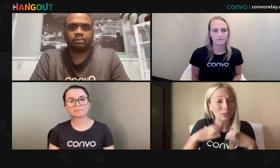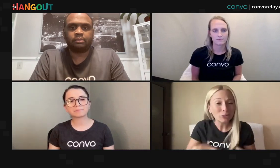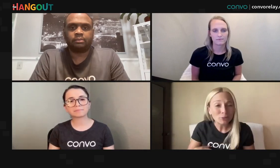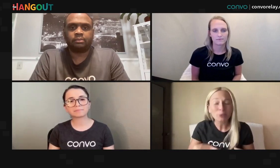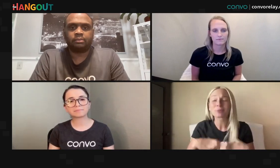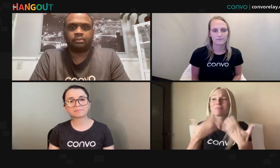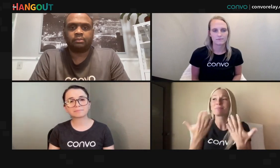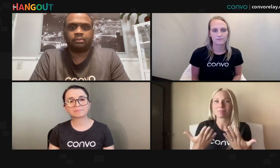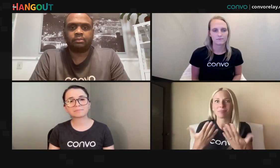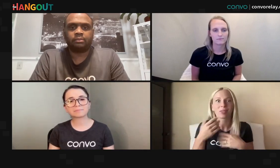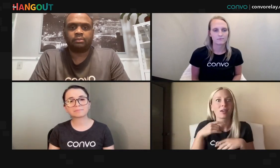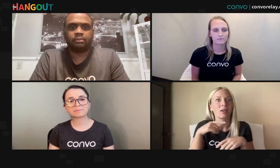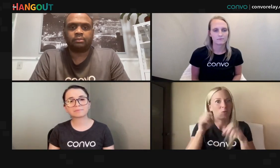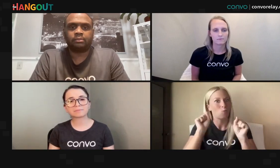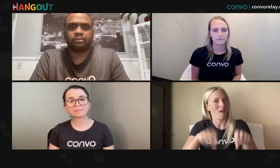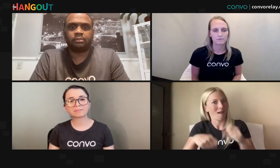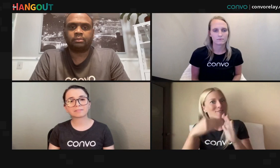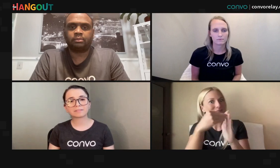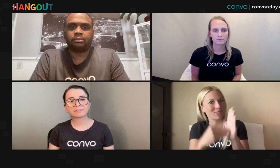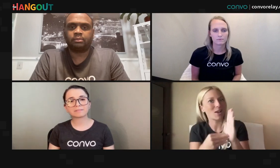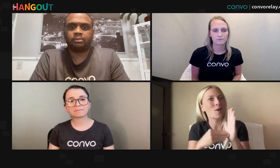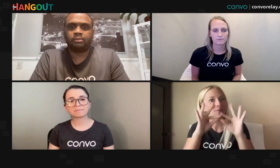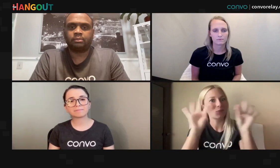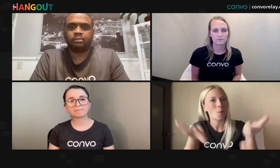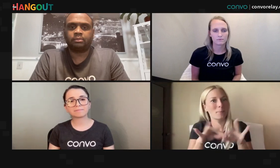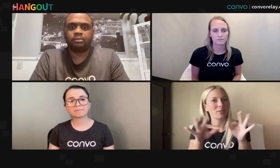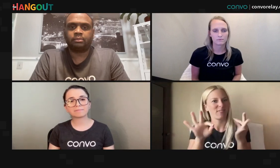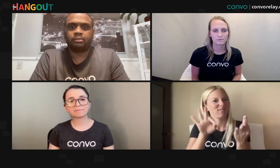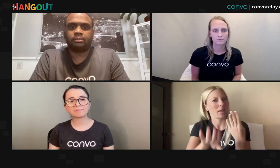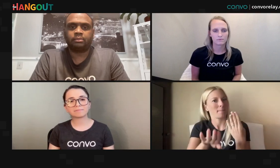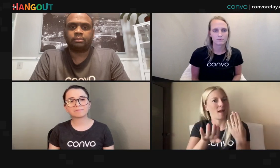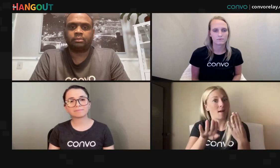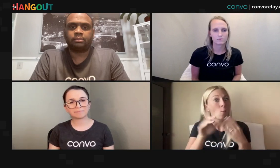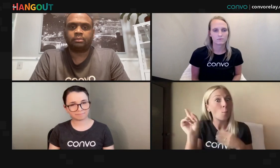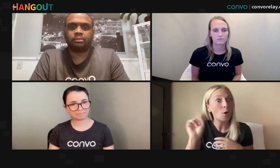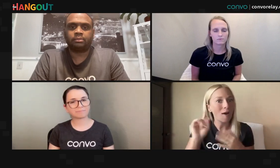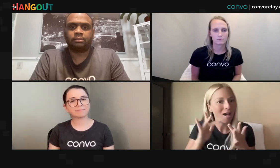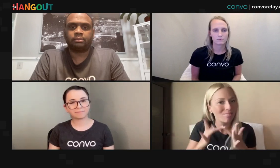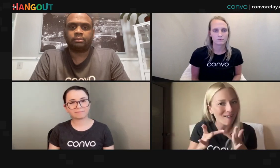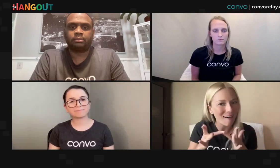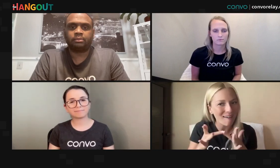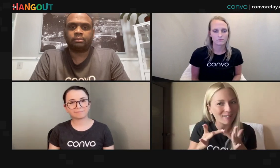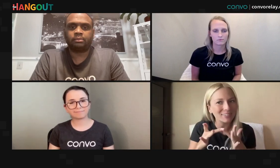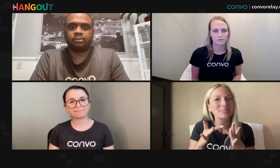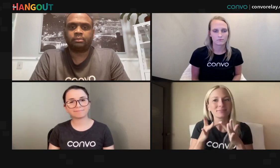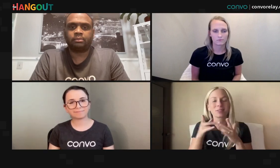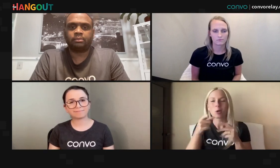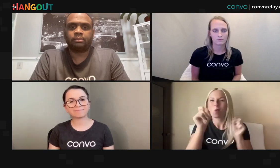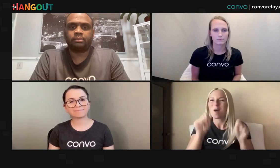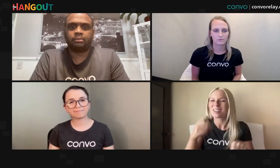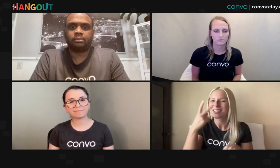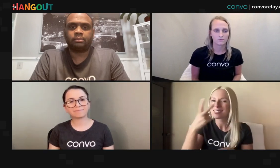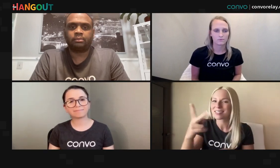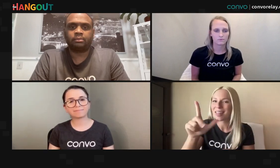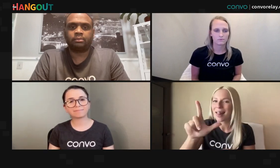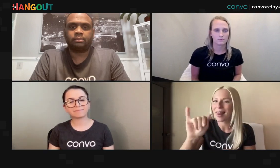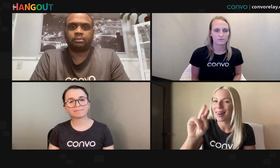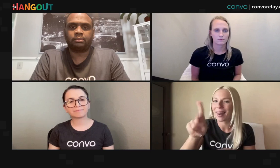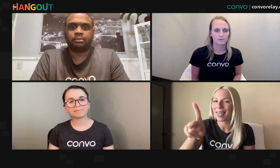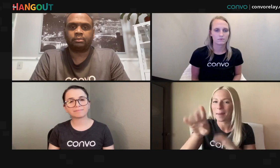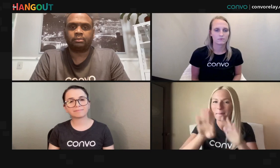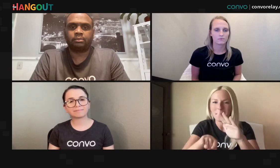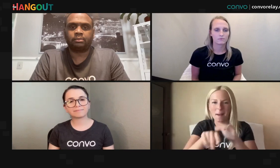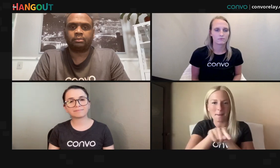but we want to empower all of our customers and let them know that they can fill out a feedback form. We have one